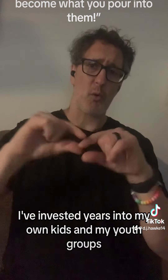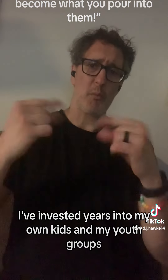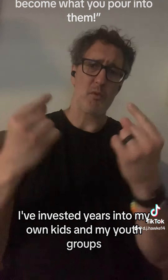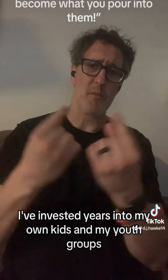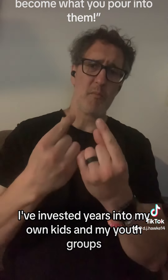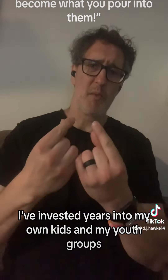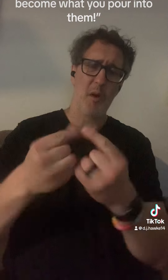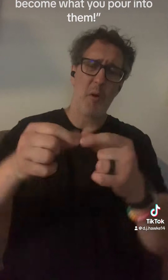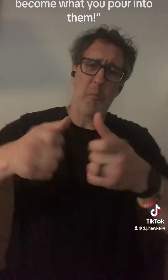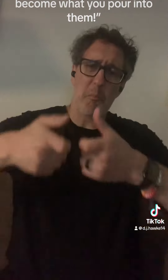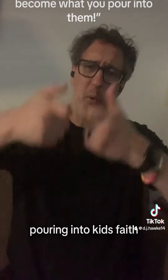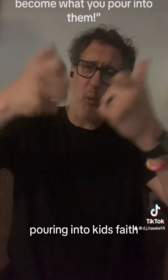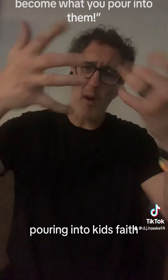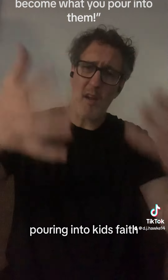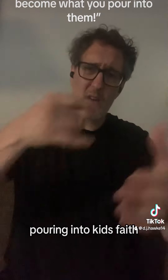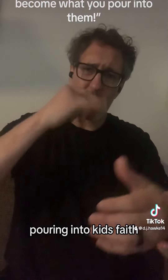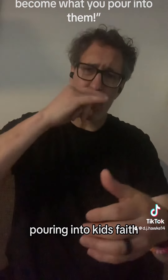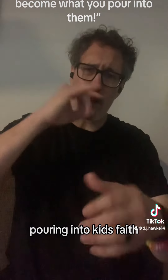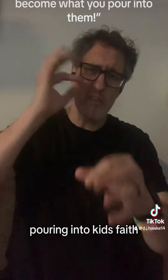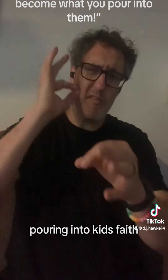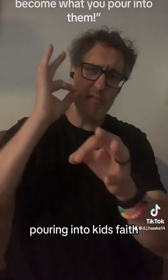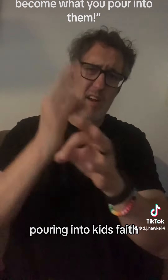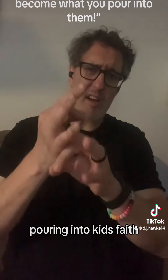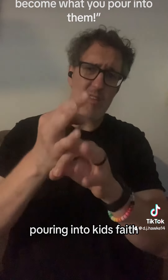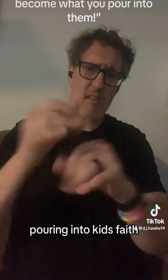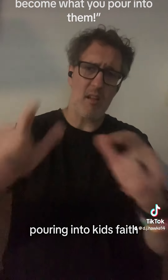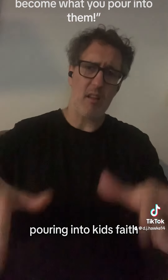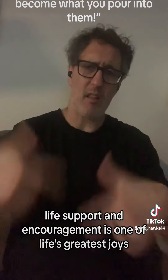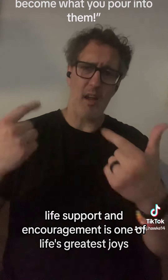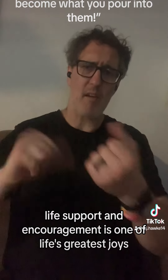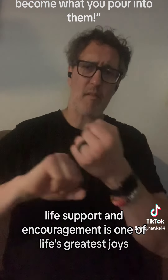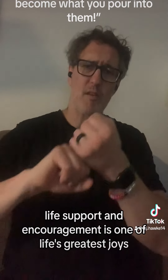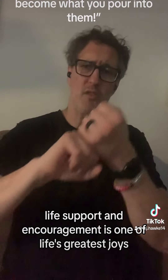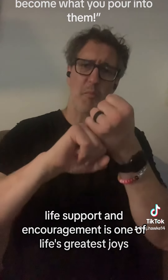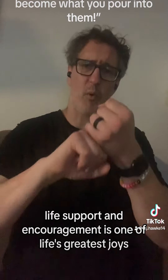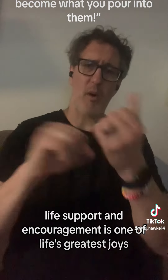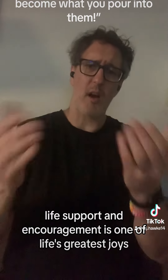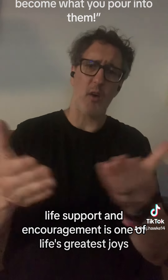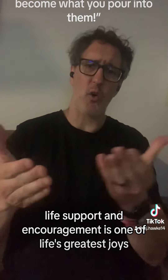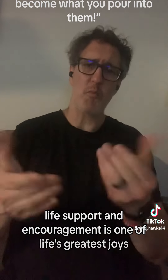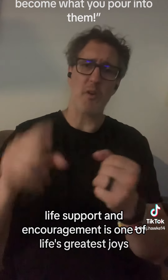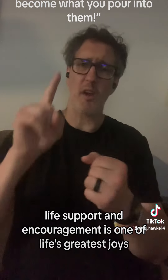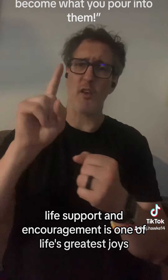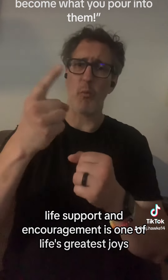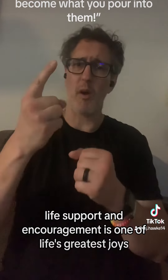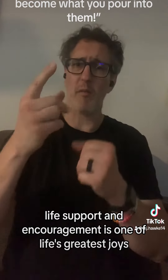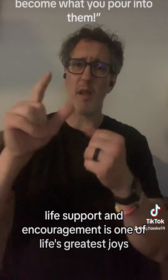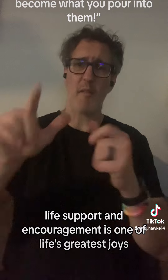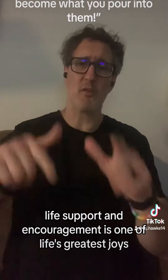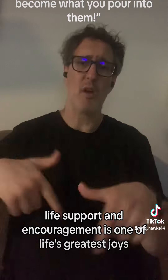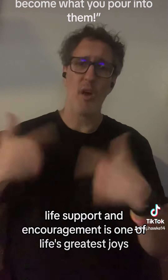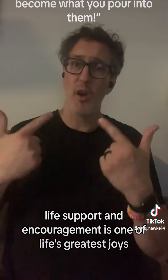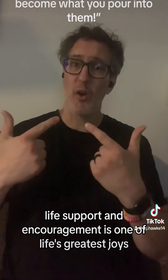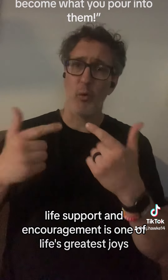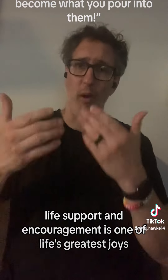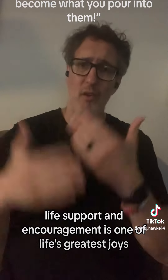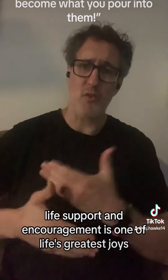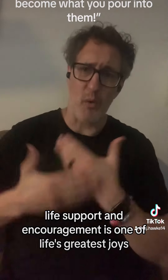groups, pouring into kids' faith, life, support, and encouragement is one of life's greatest joys.